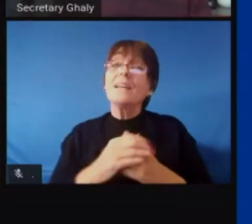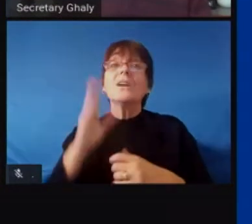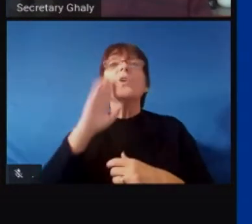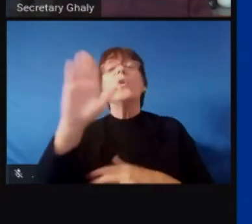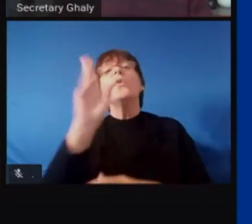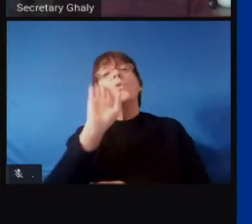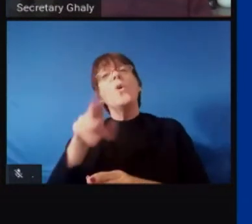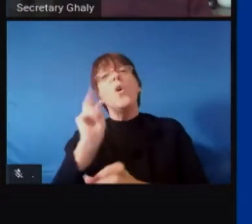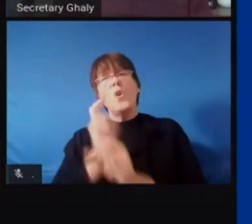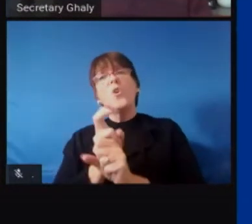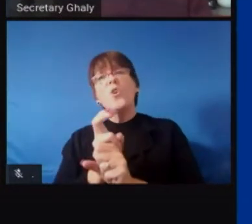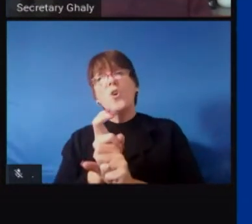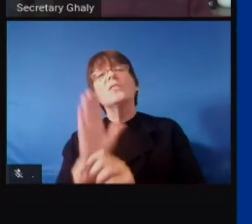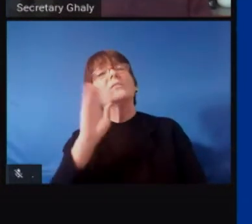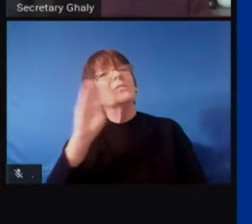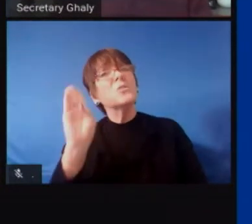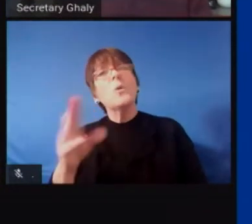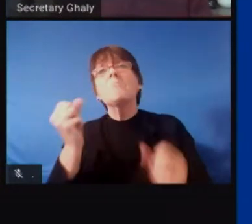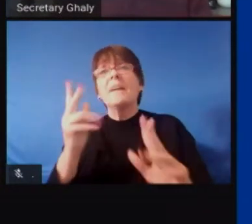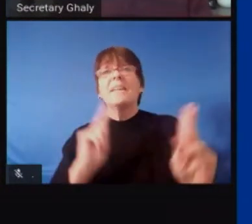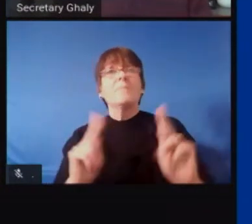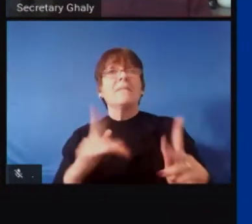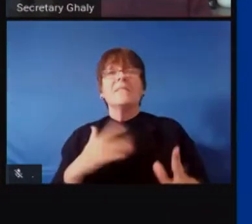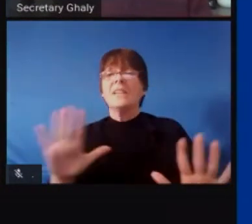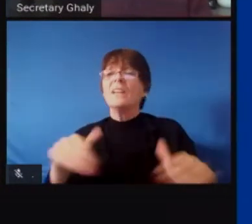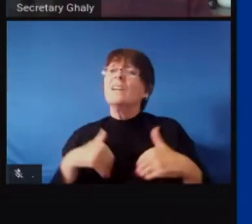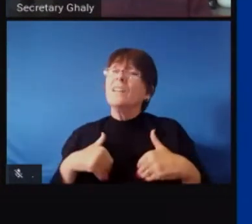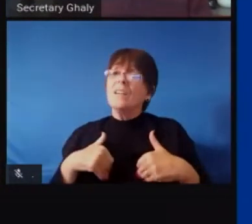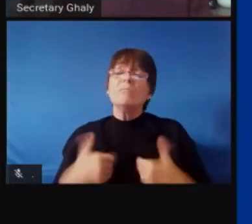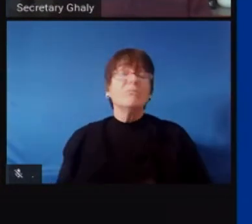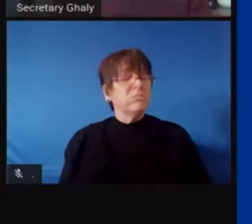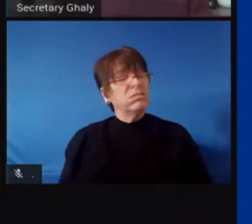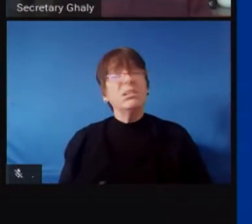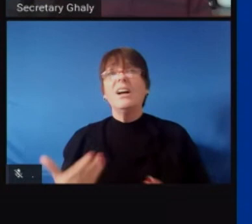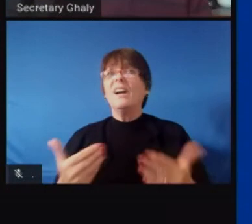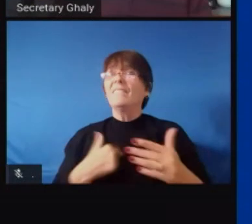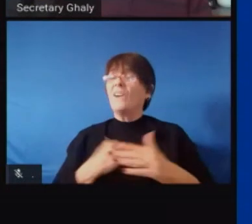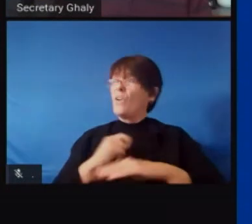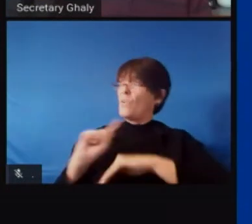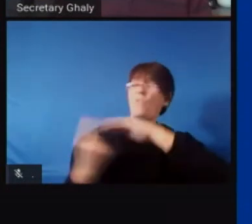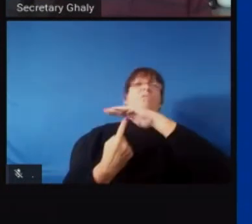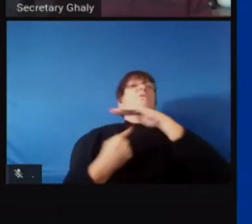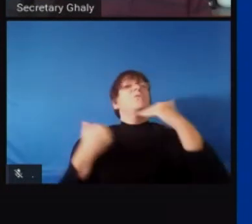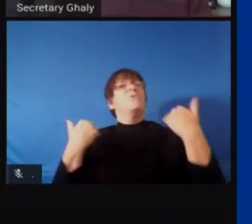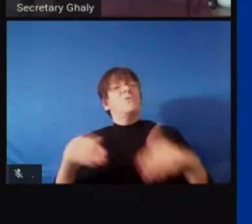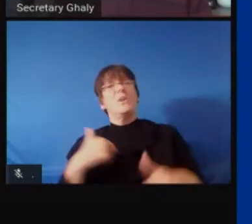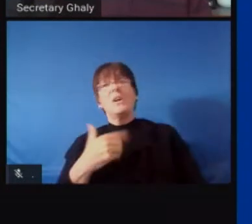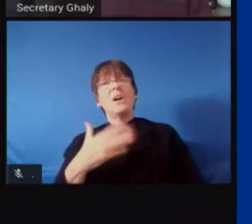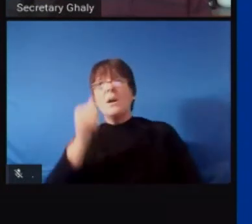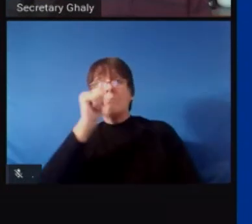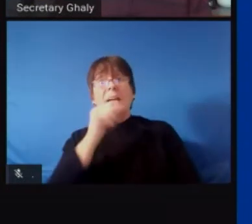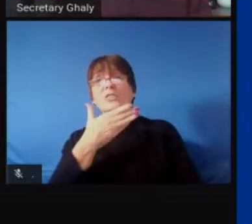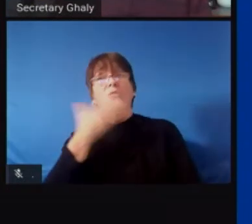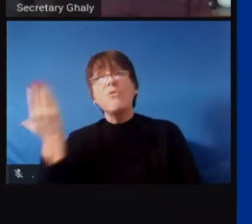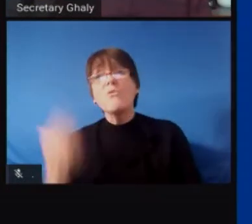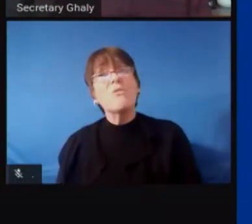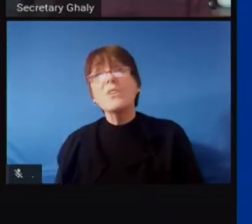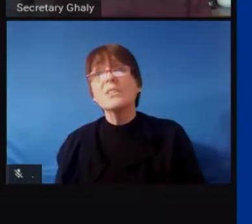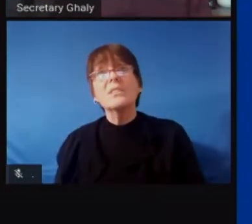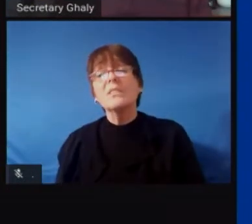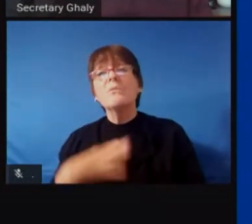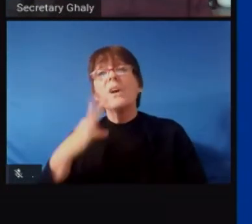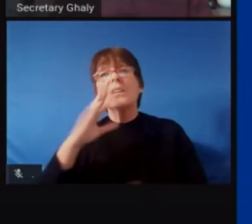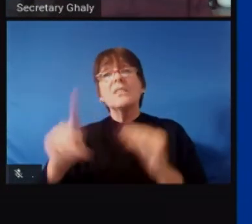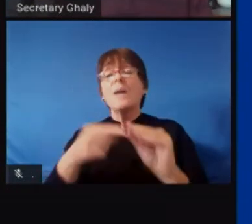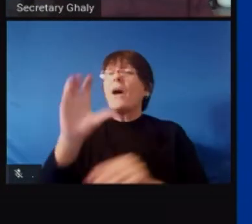hard. We know many people feel exhausted, they feel isolated, and they're impatient. We talked last week quite a bit about